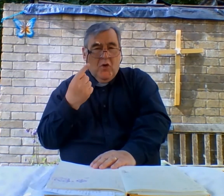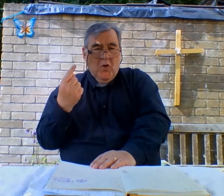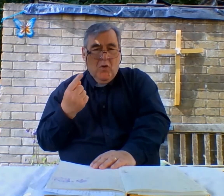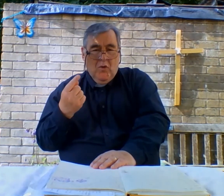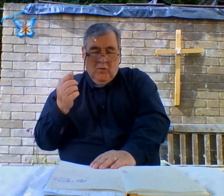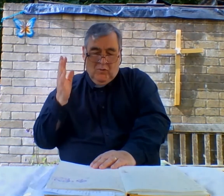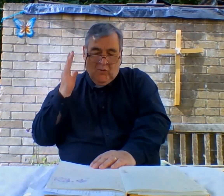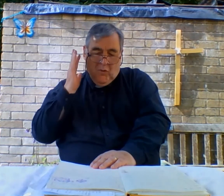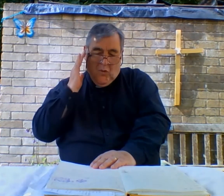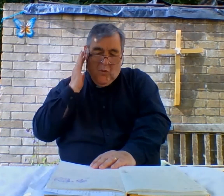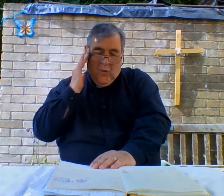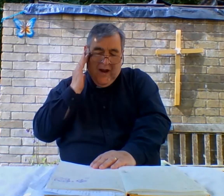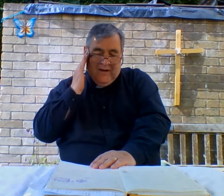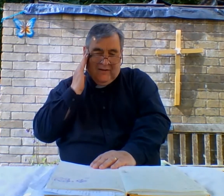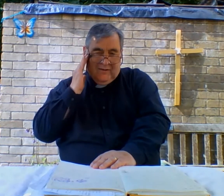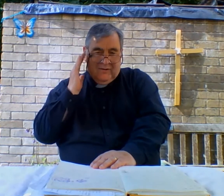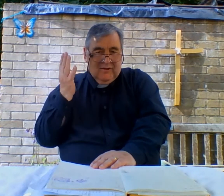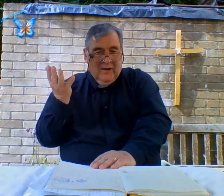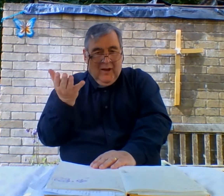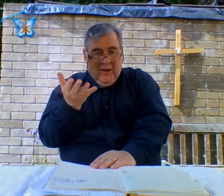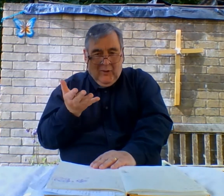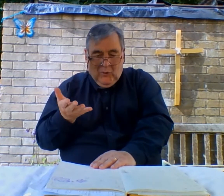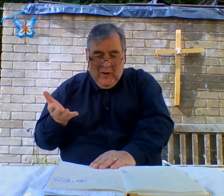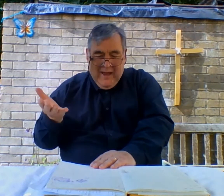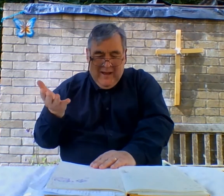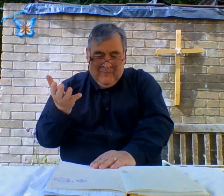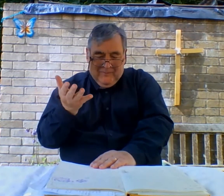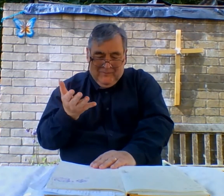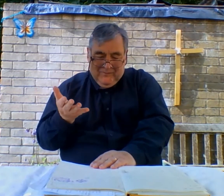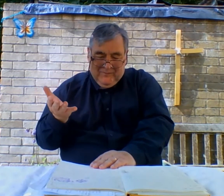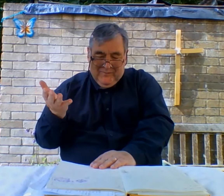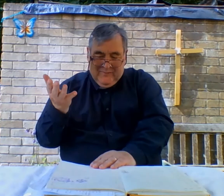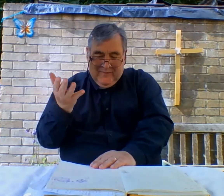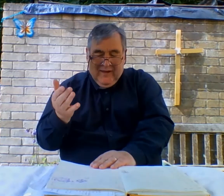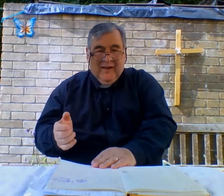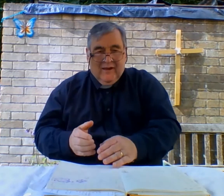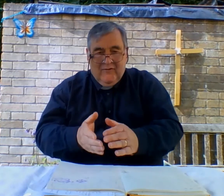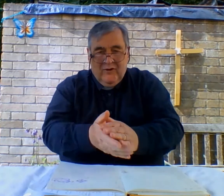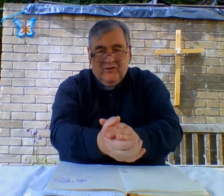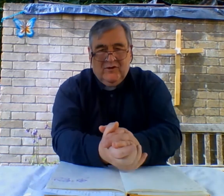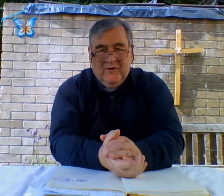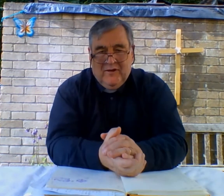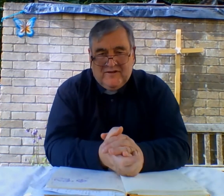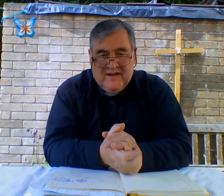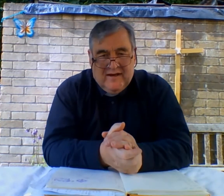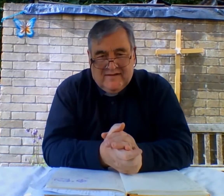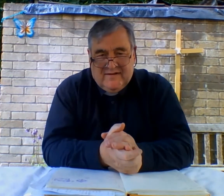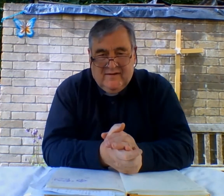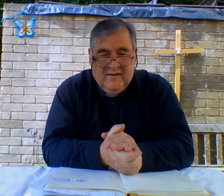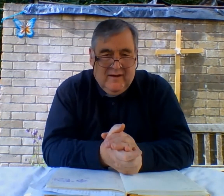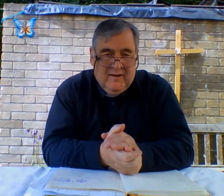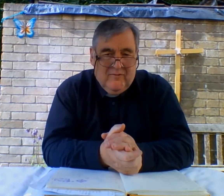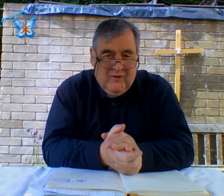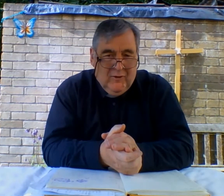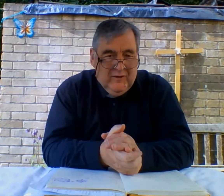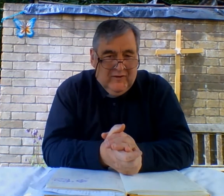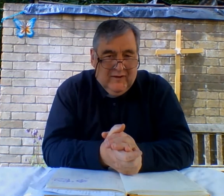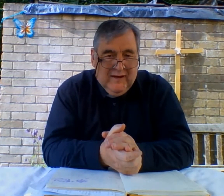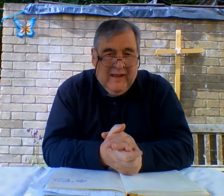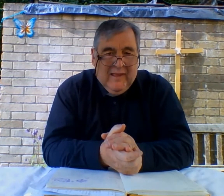who, when, and where. If you can do those 6 and get them fluent, they